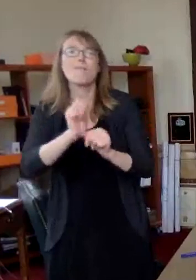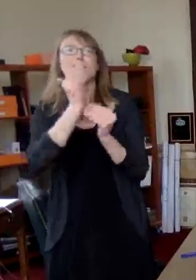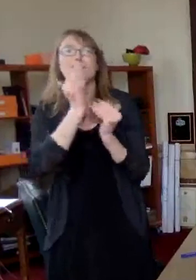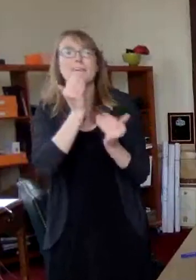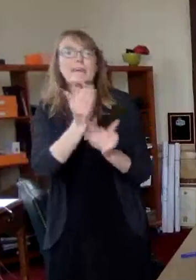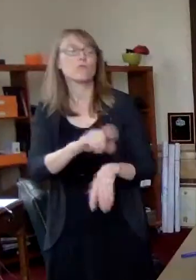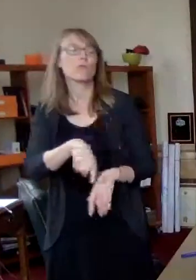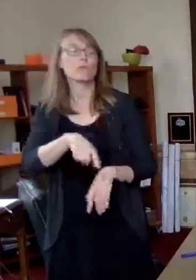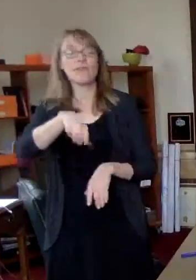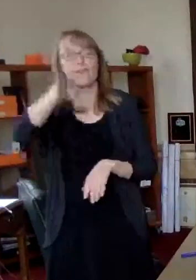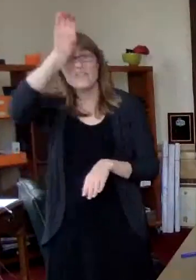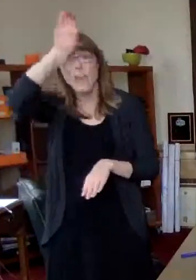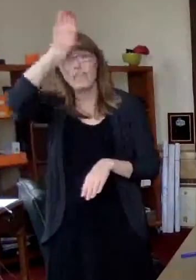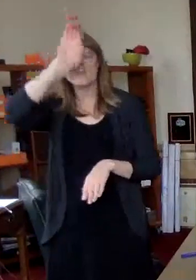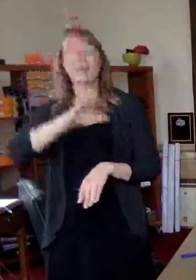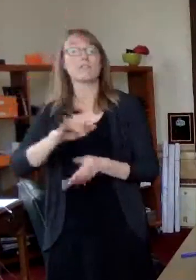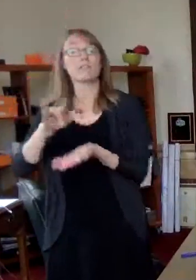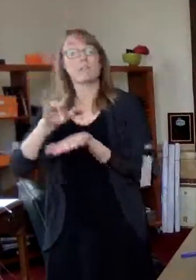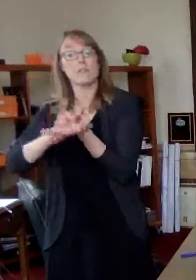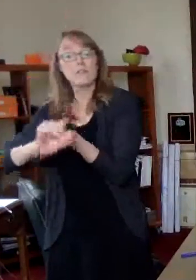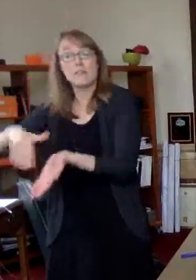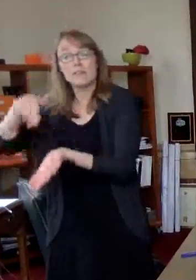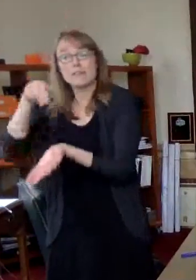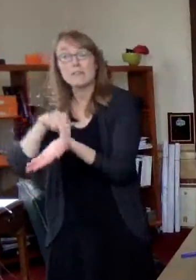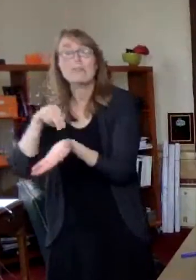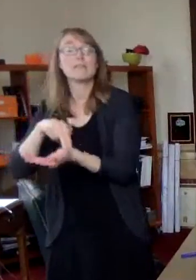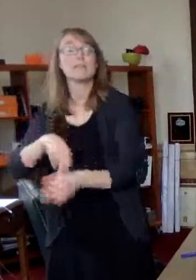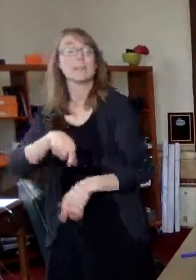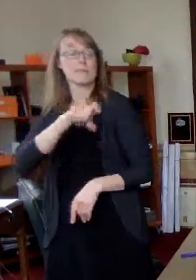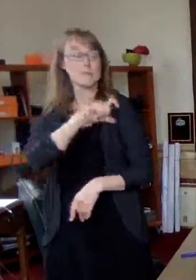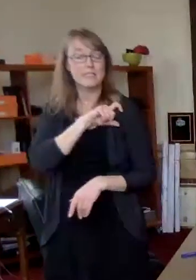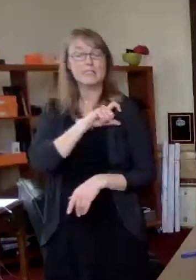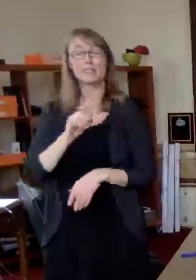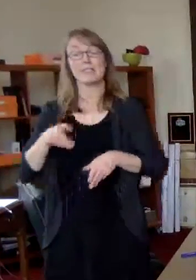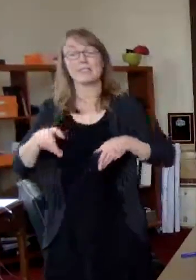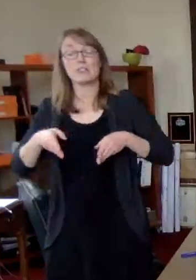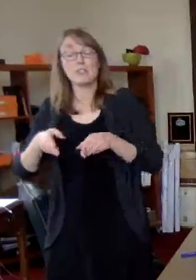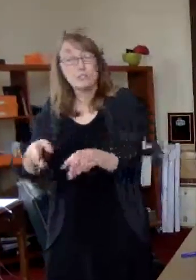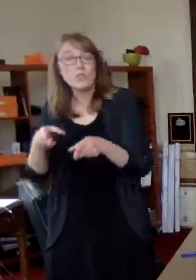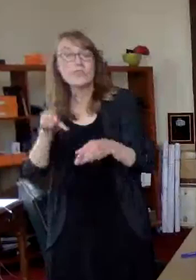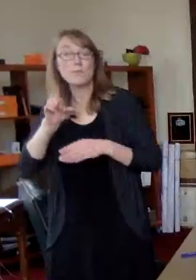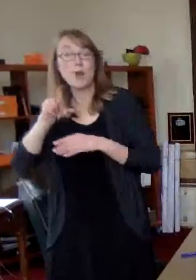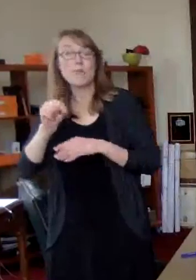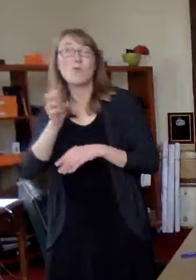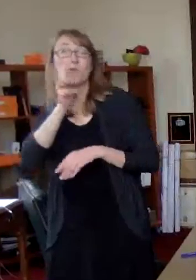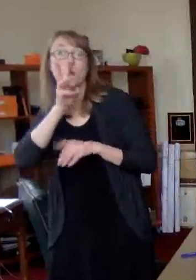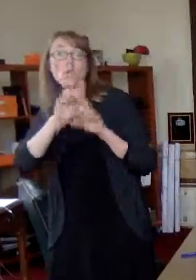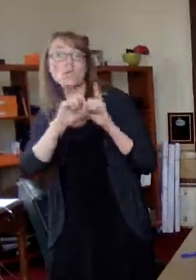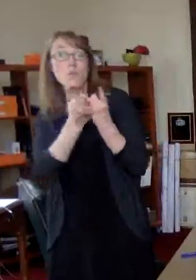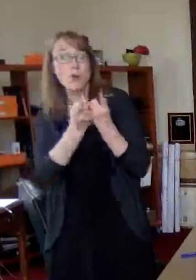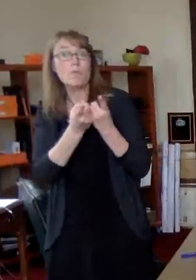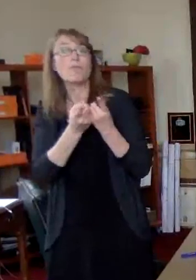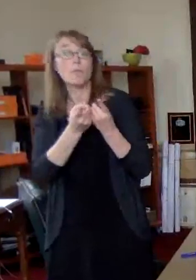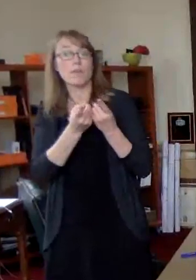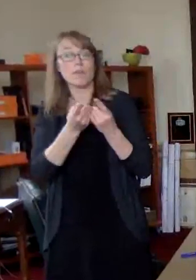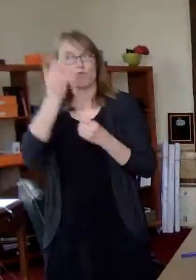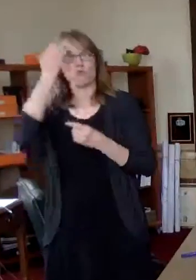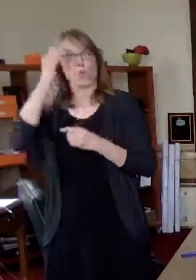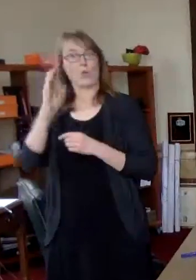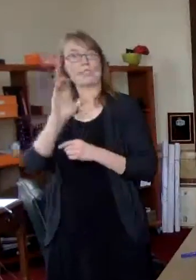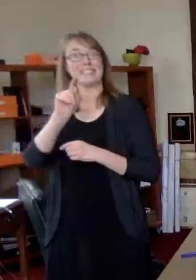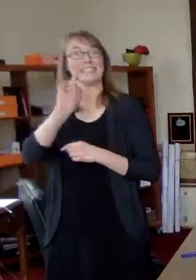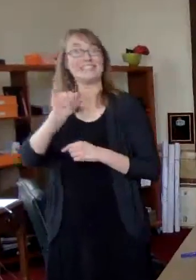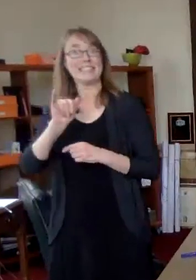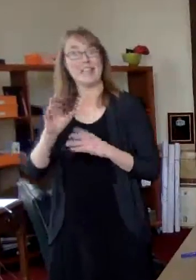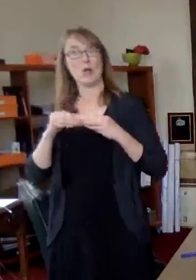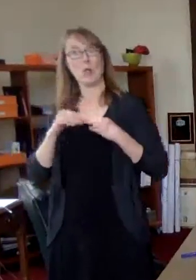workers, our paramedics, our street department, the folks who are keeping your water running. Our water department, you know, the city owns its own